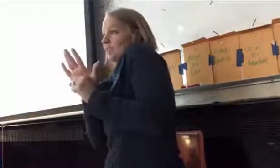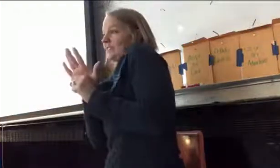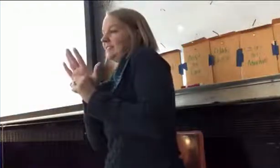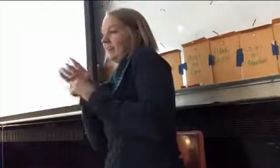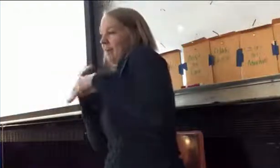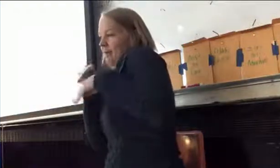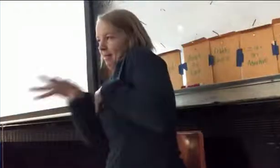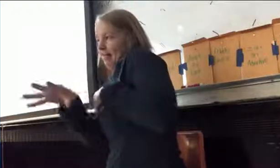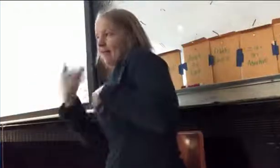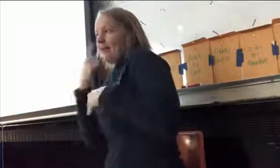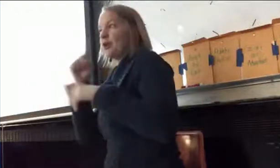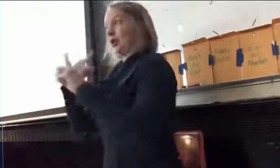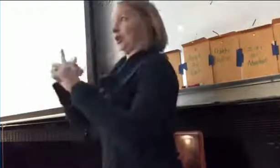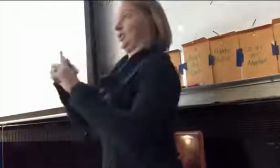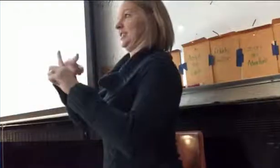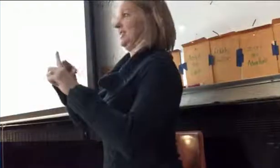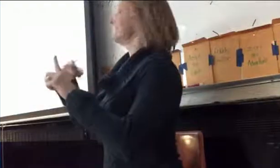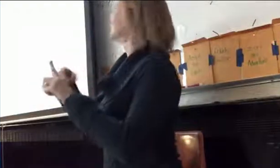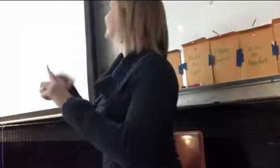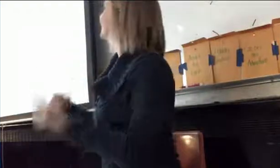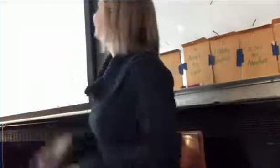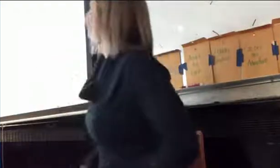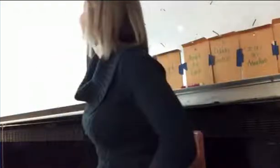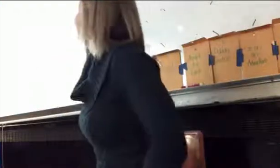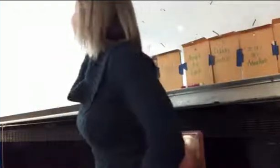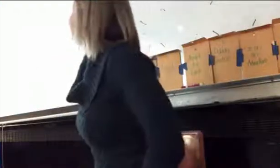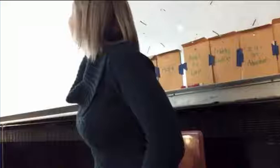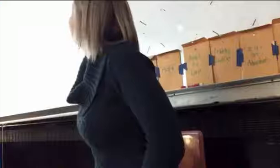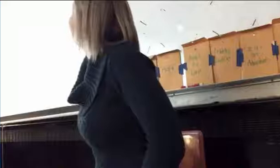moment, on Charlie's signal, everybody turns forward.